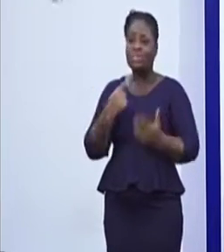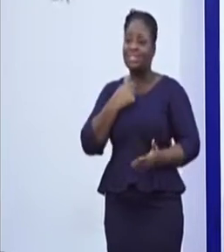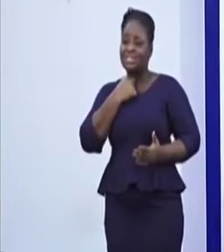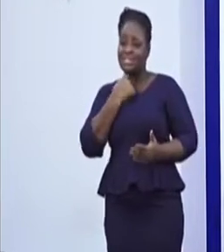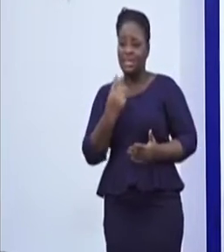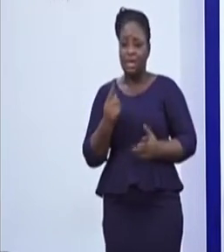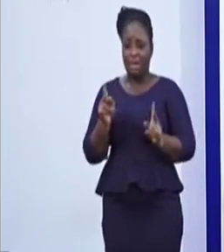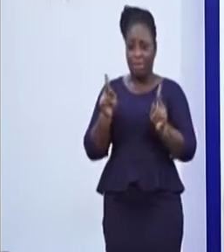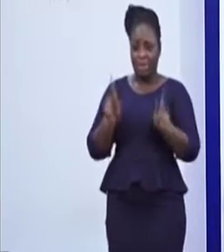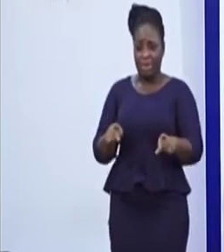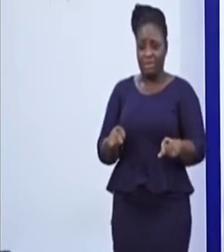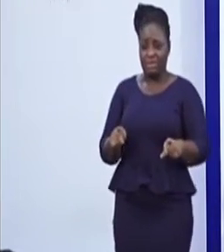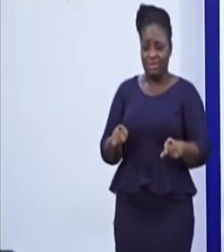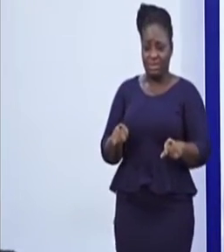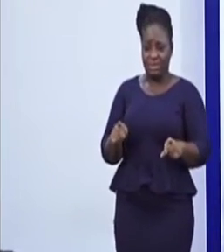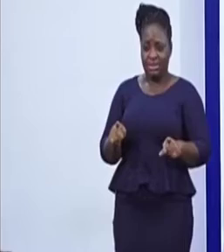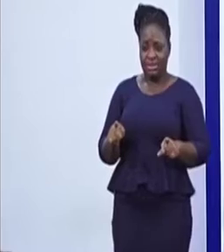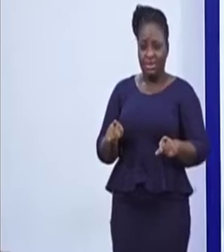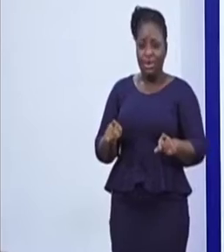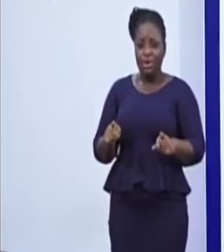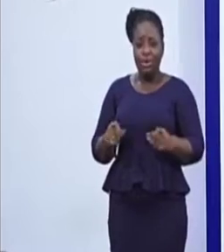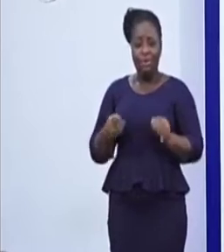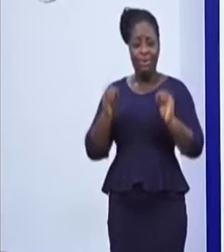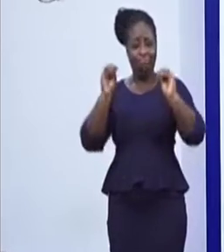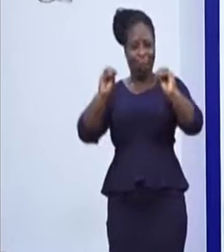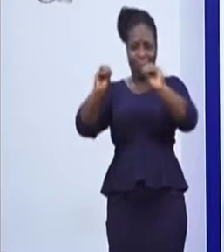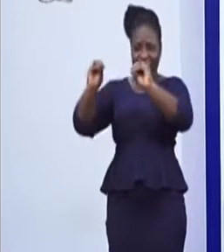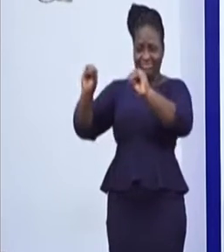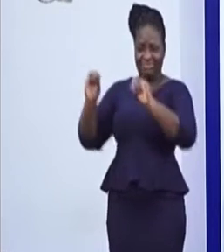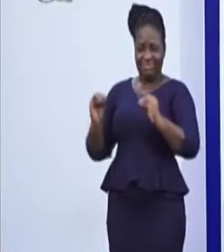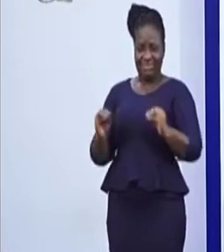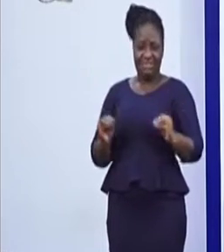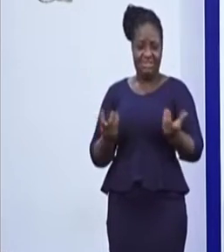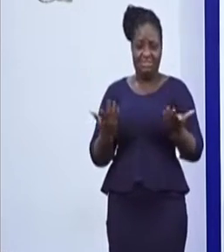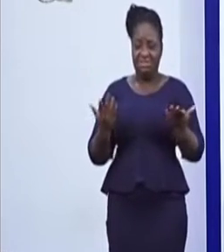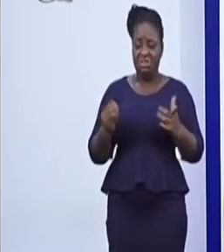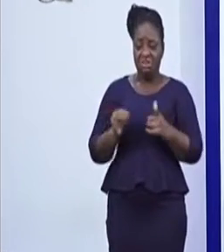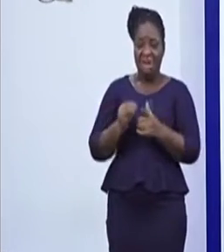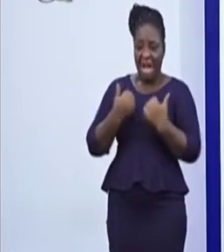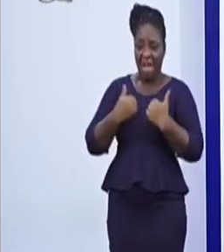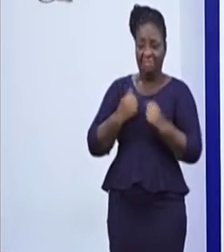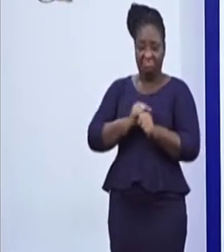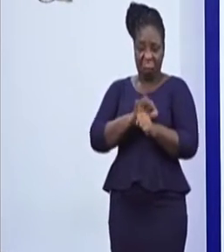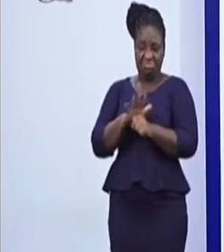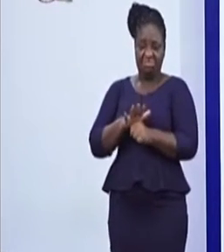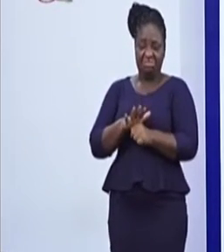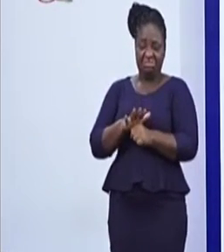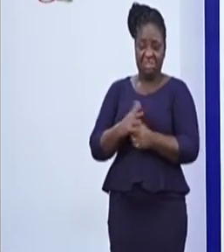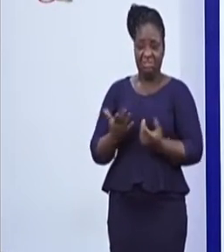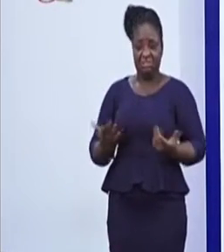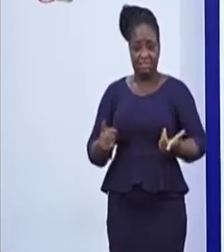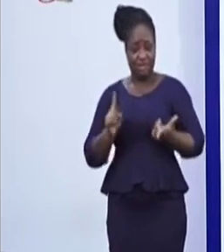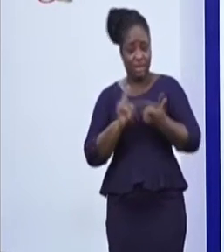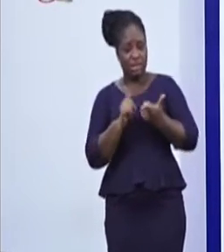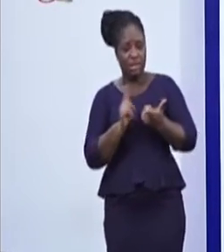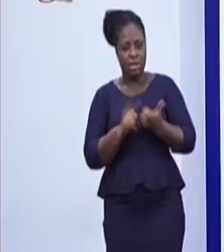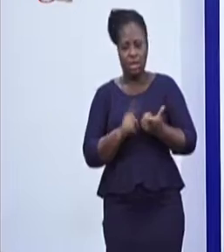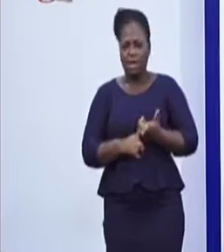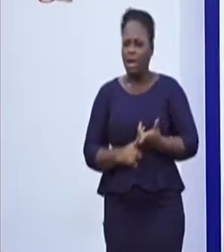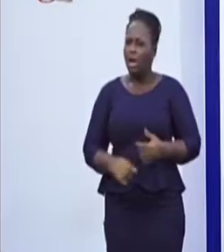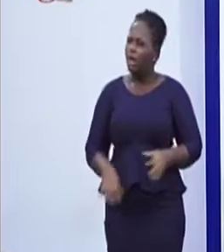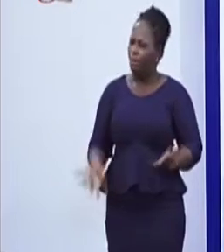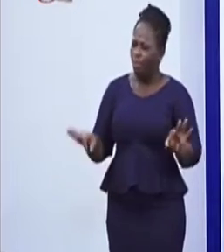is a person or a patient who is thought to have COVID-19 or may have it. It's also important